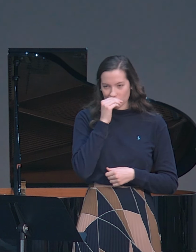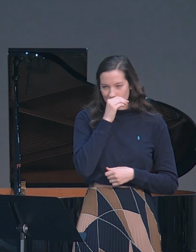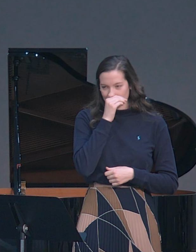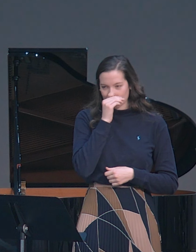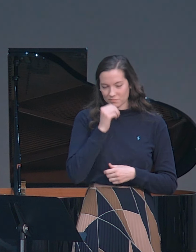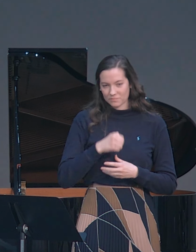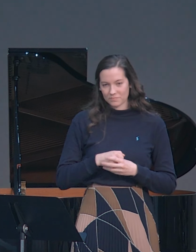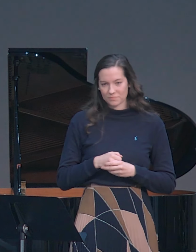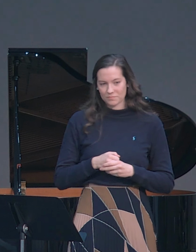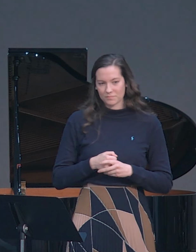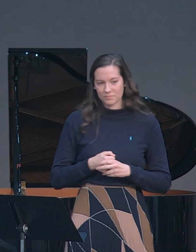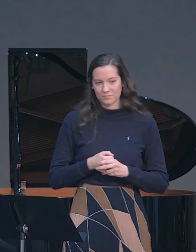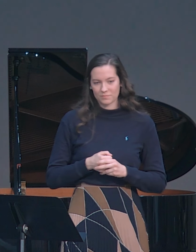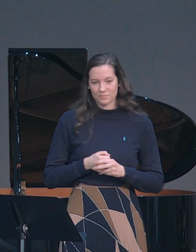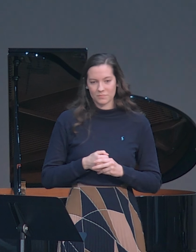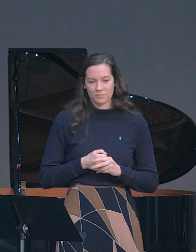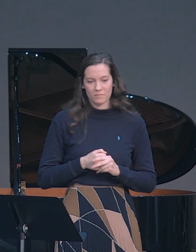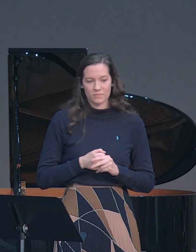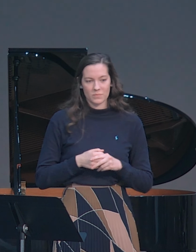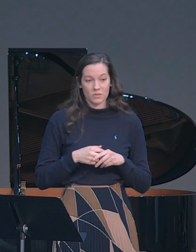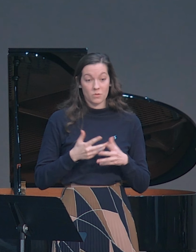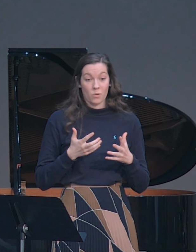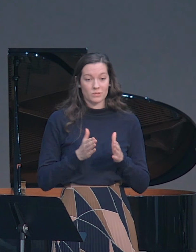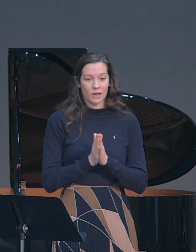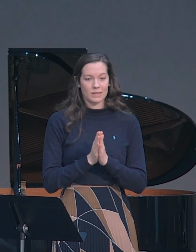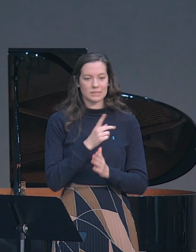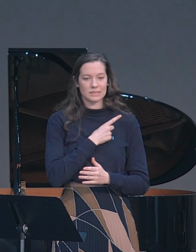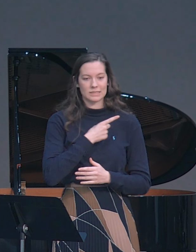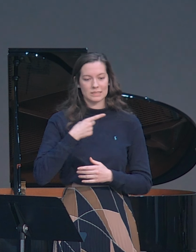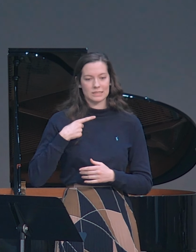And as we're doing that, I'd like to ask one of our deacons.